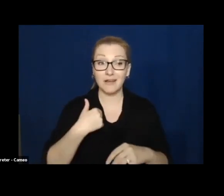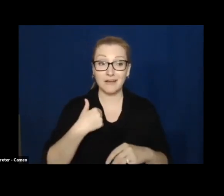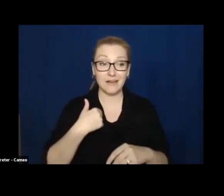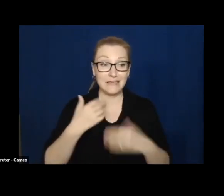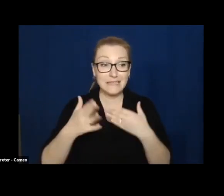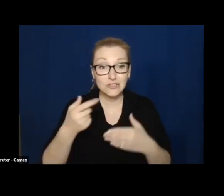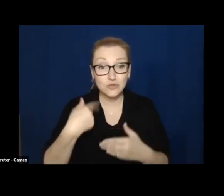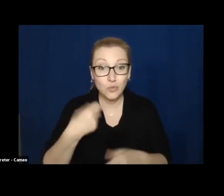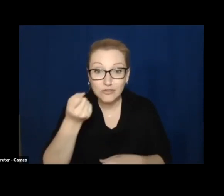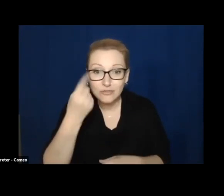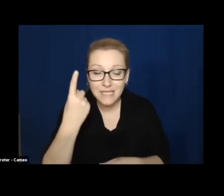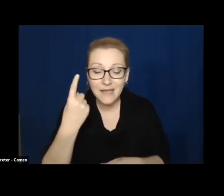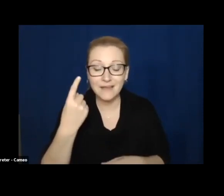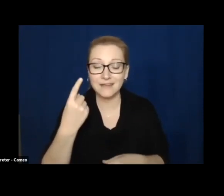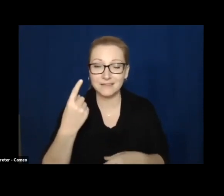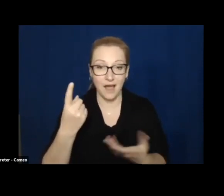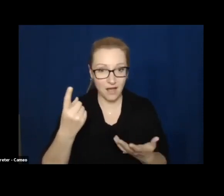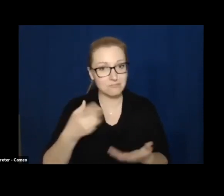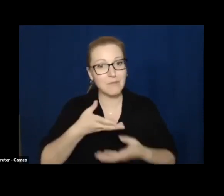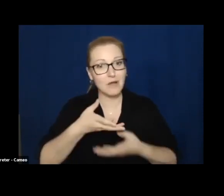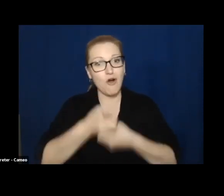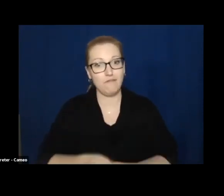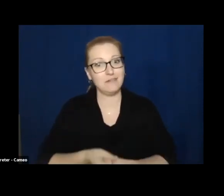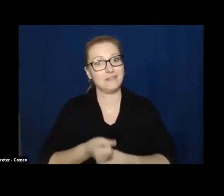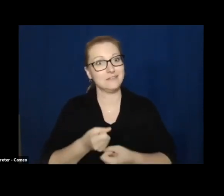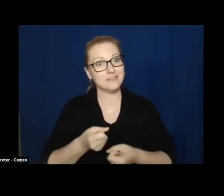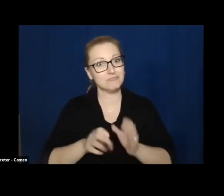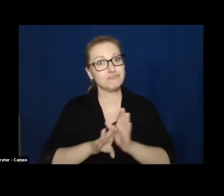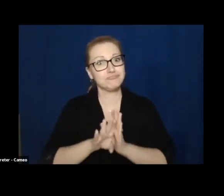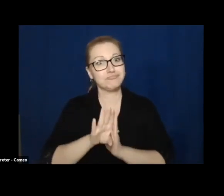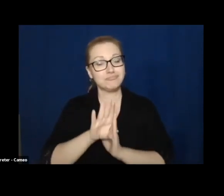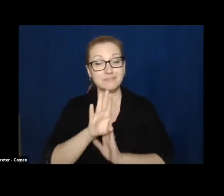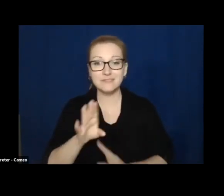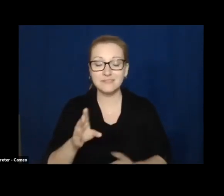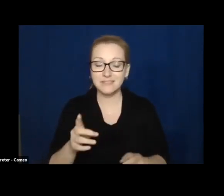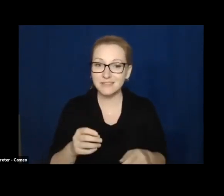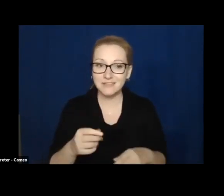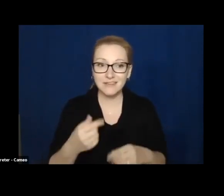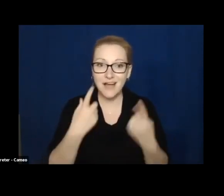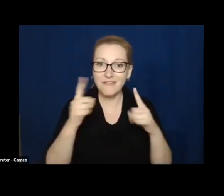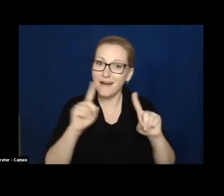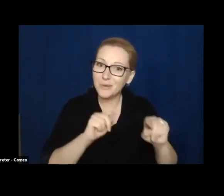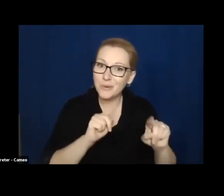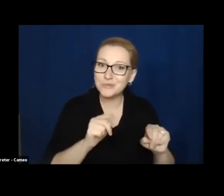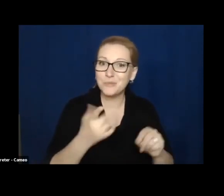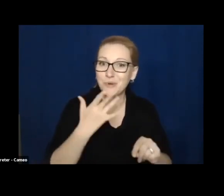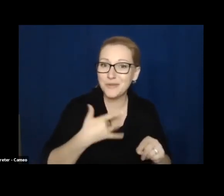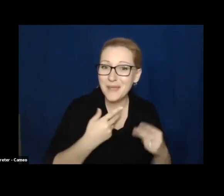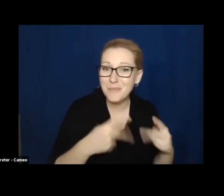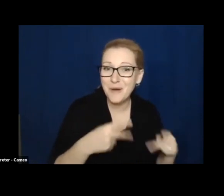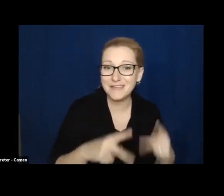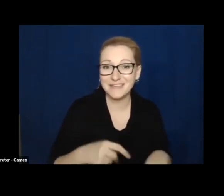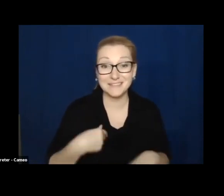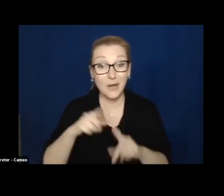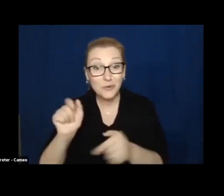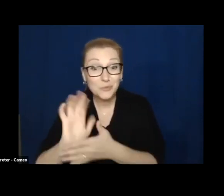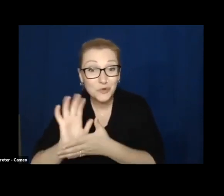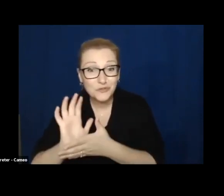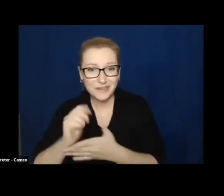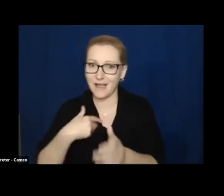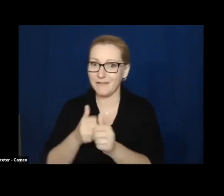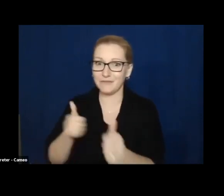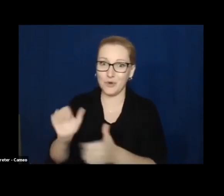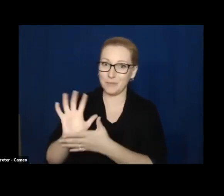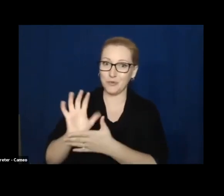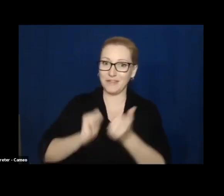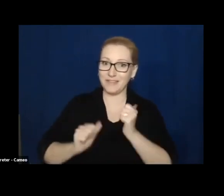stopped avoiding birthday parties. I finally went to the movie theaters after avoiding them for 15 years. And I